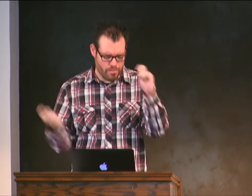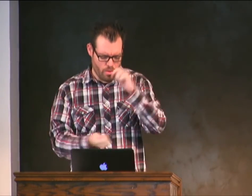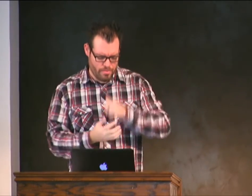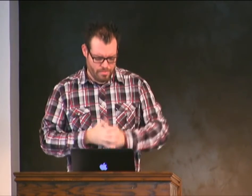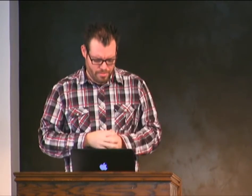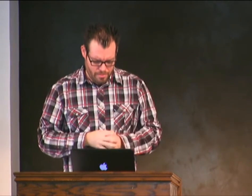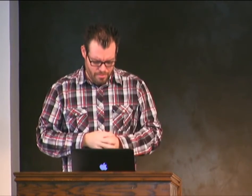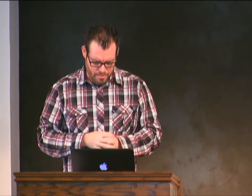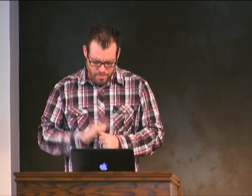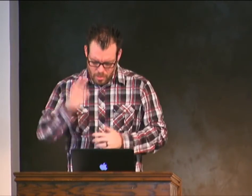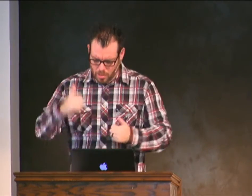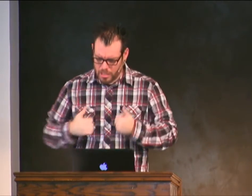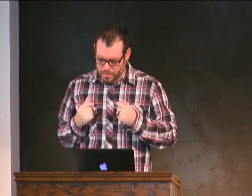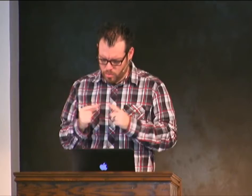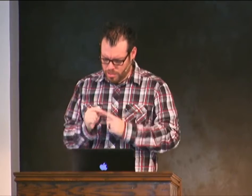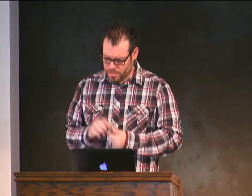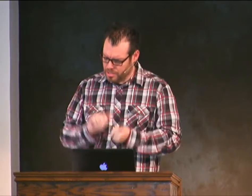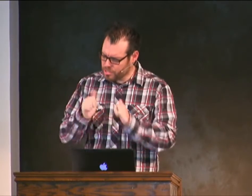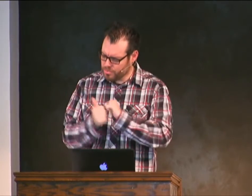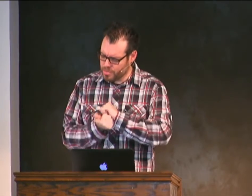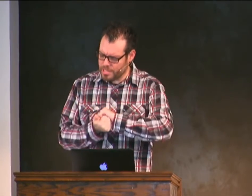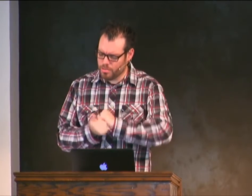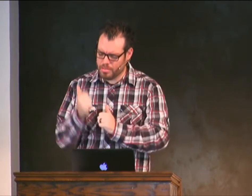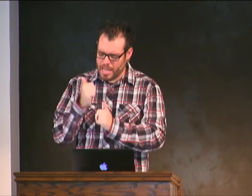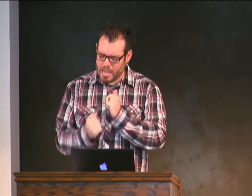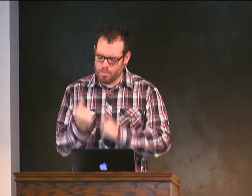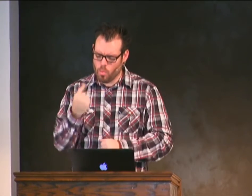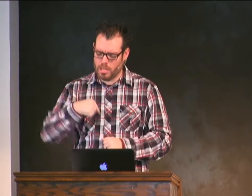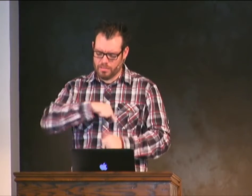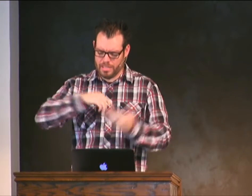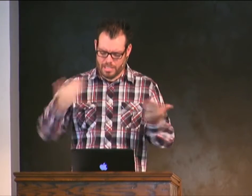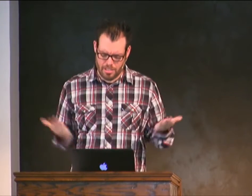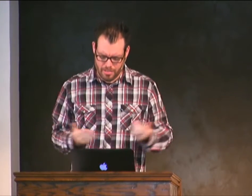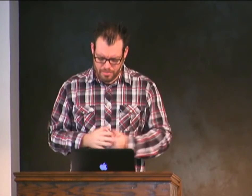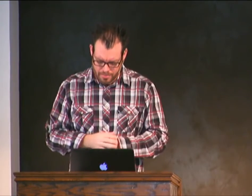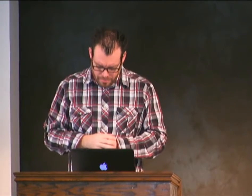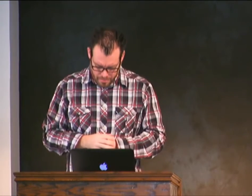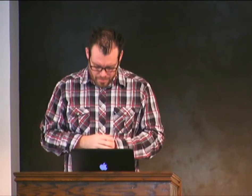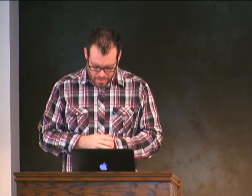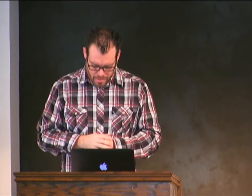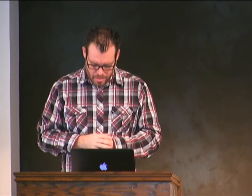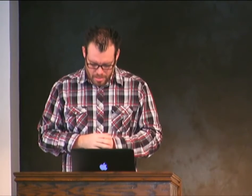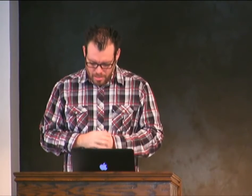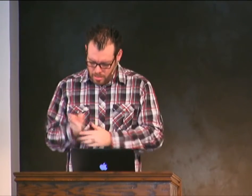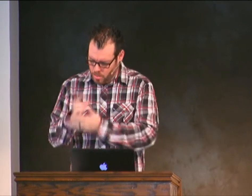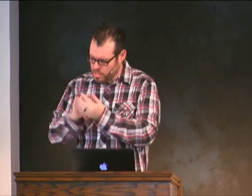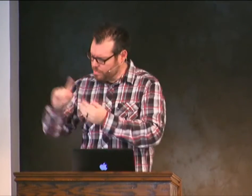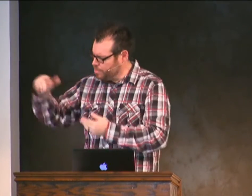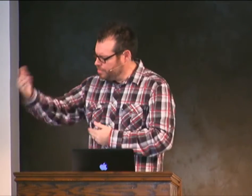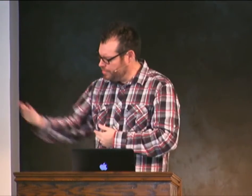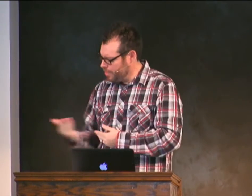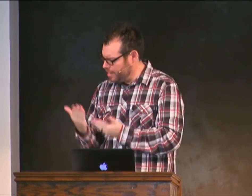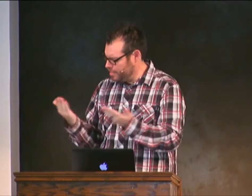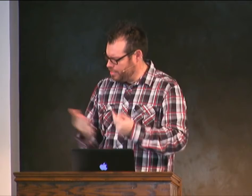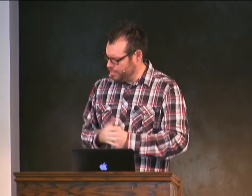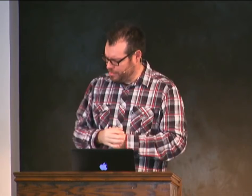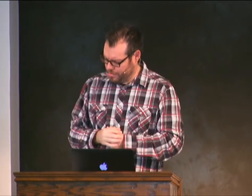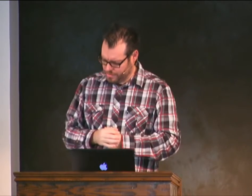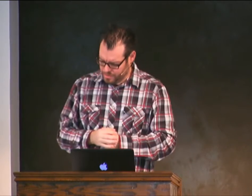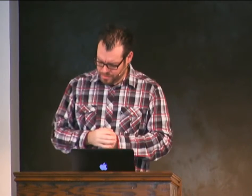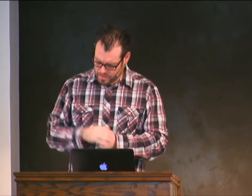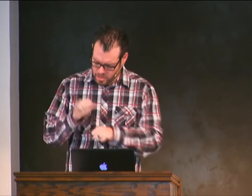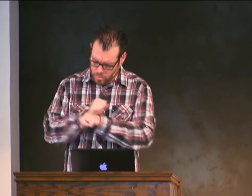be transformed, your living words, which transforms every one of us here. Holy Spirit, you're invited